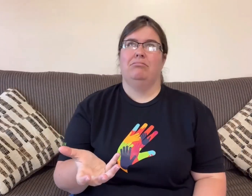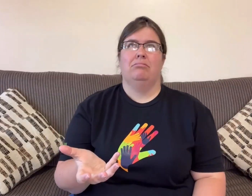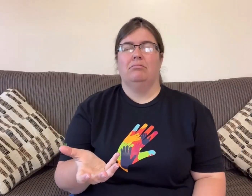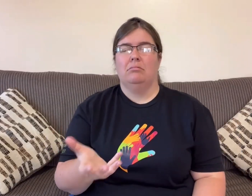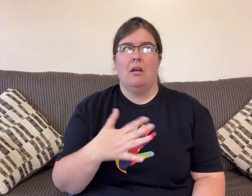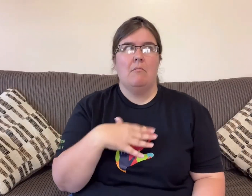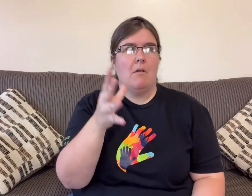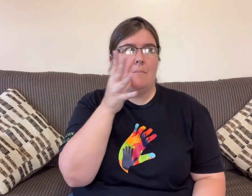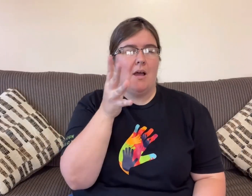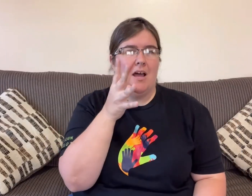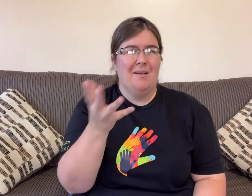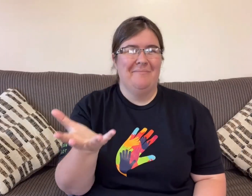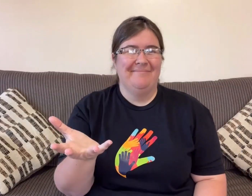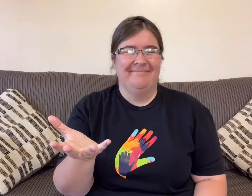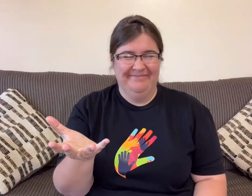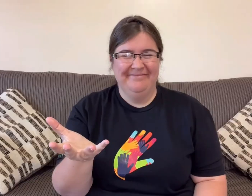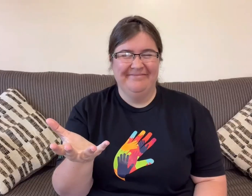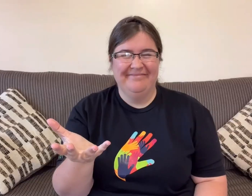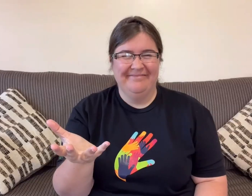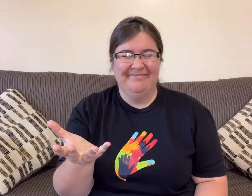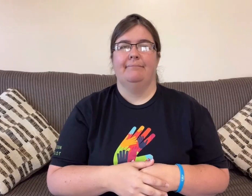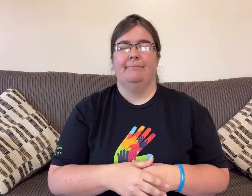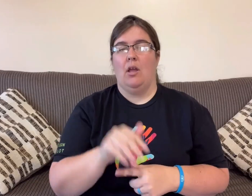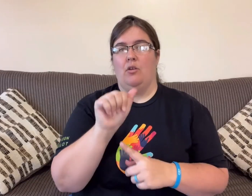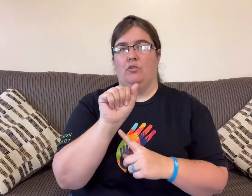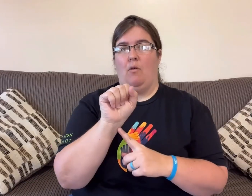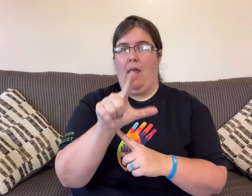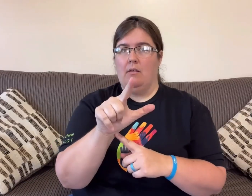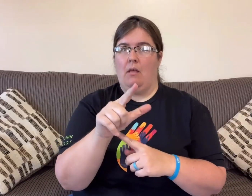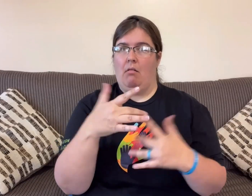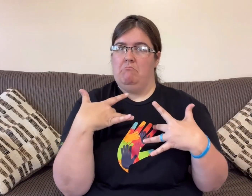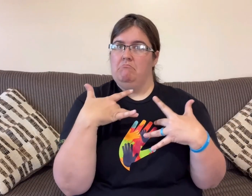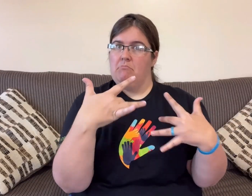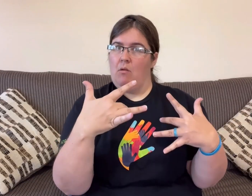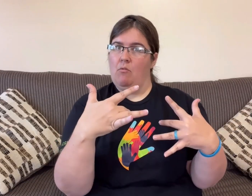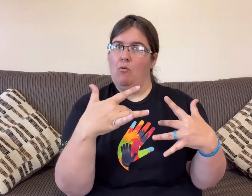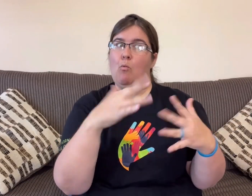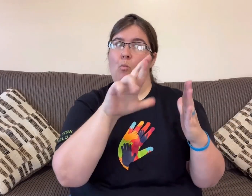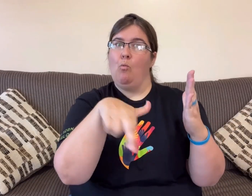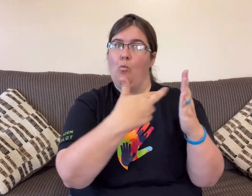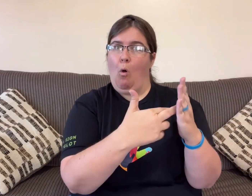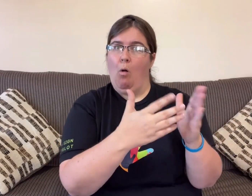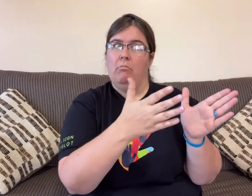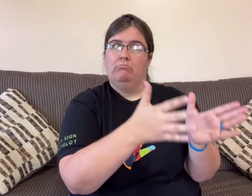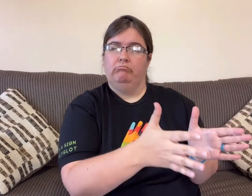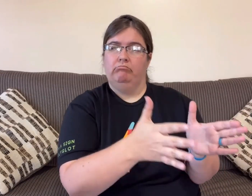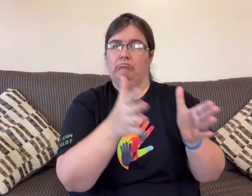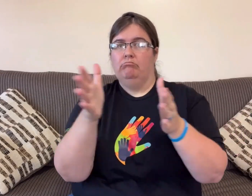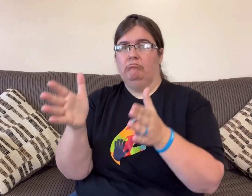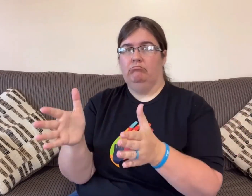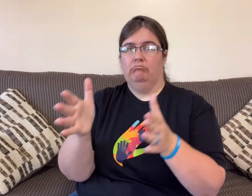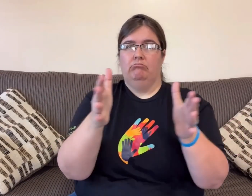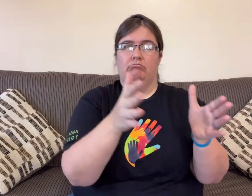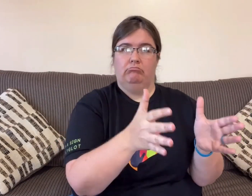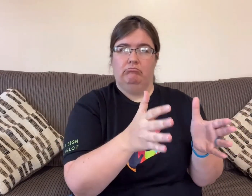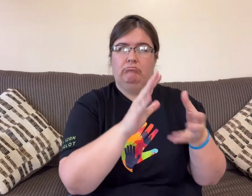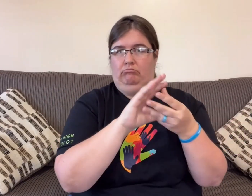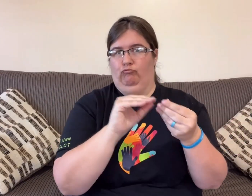said? Ugh, my mom. So in ASL, typically you role shift when you're telling a story. And that